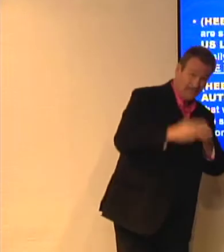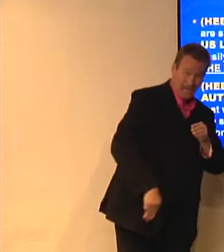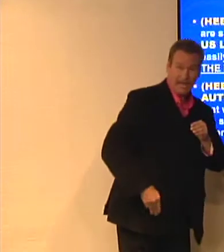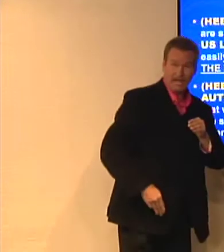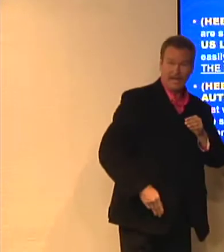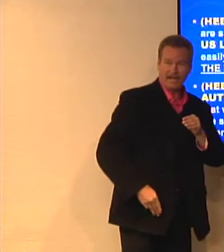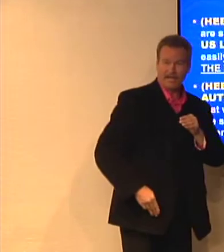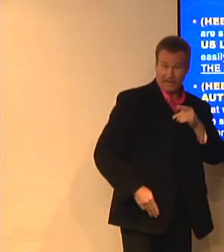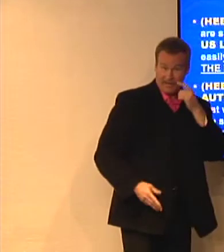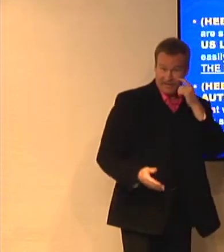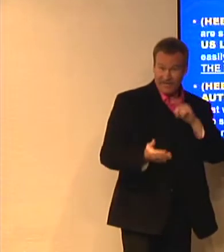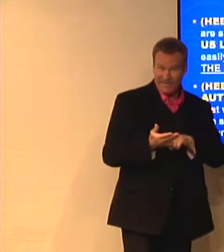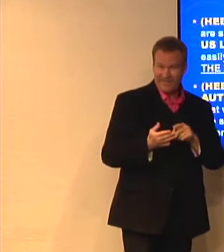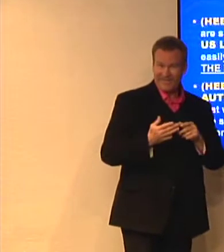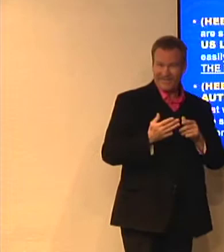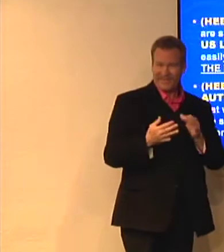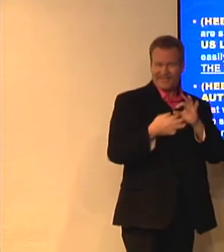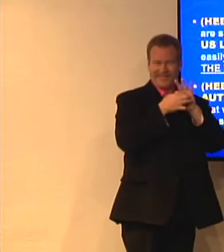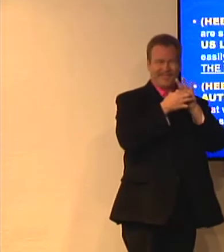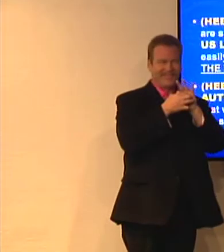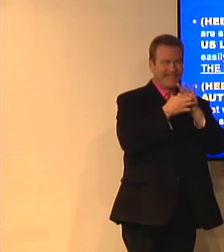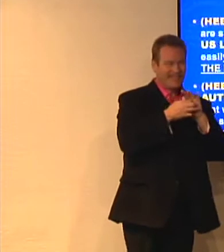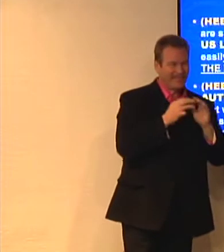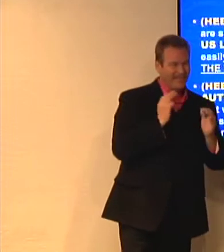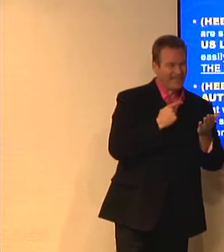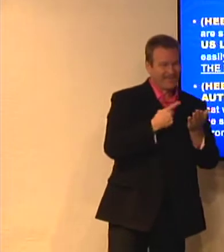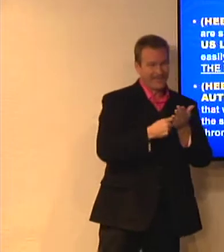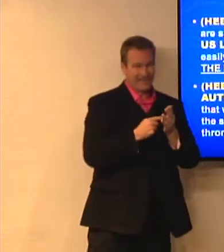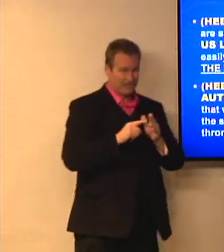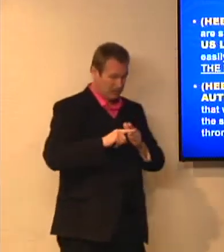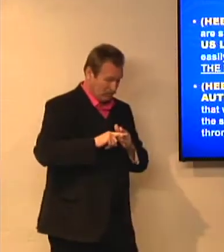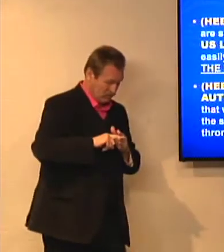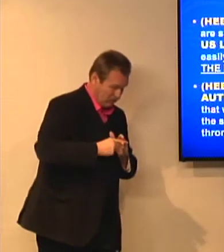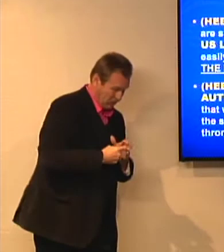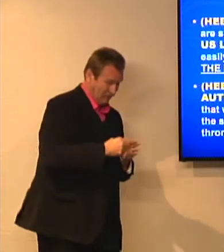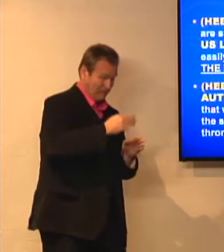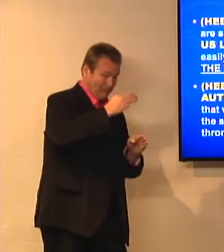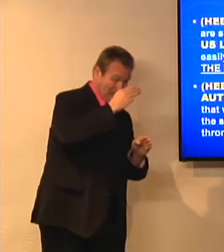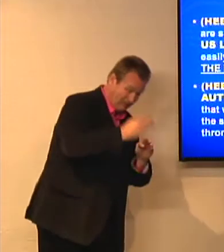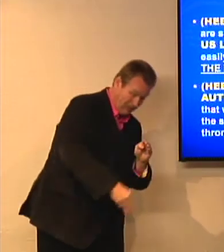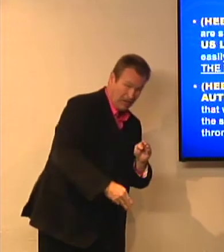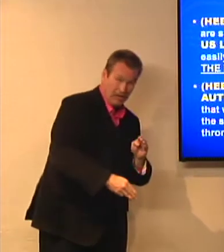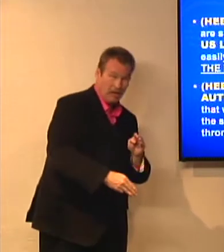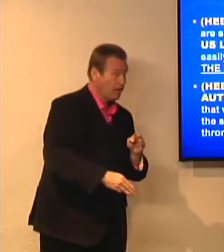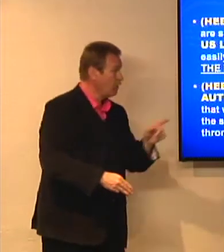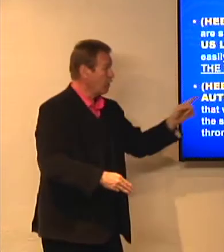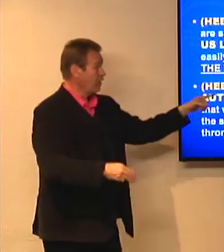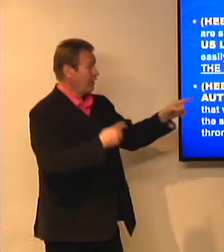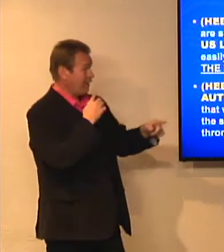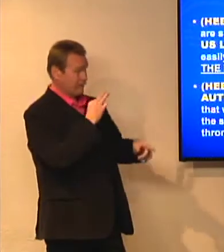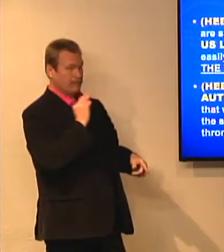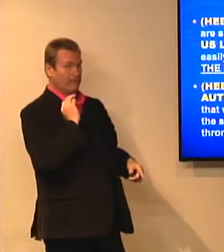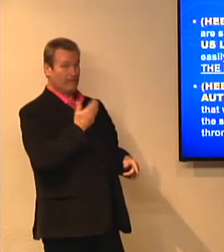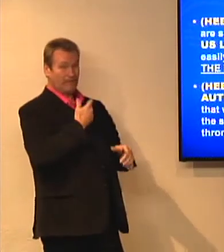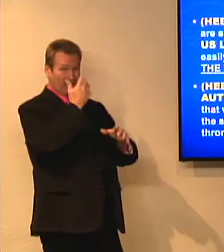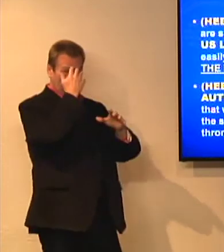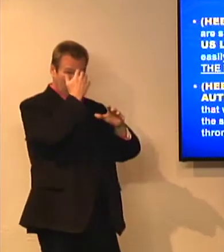and the one that finishes. So you see how it ties in. God started it, and he finishes it.